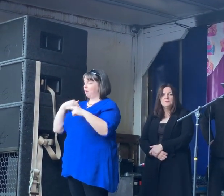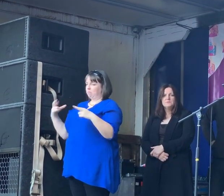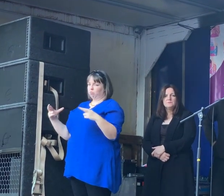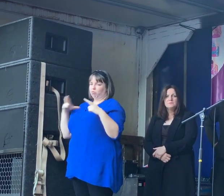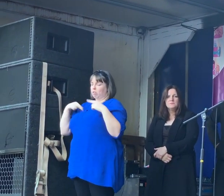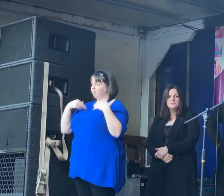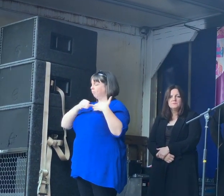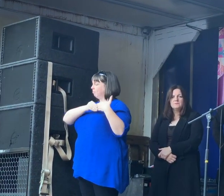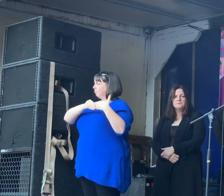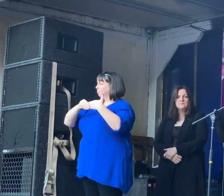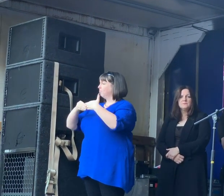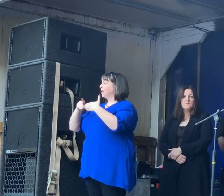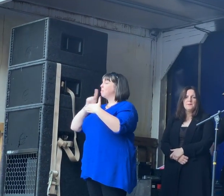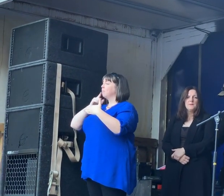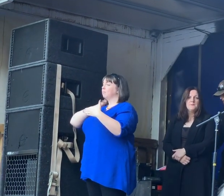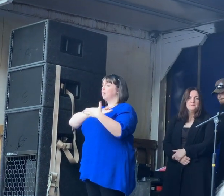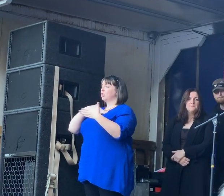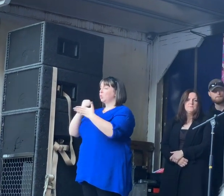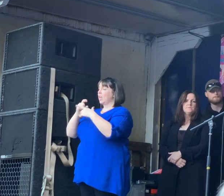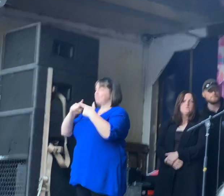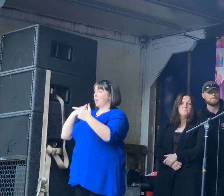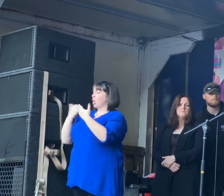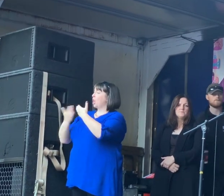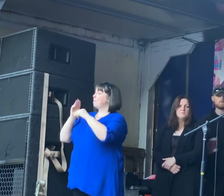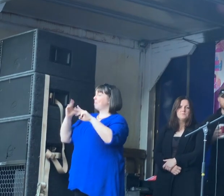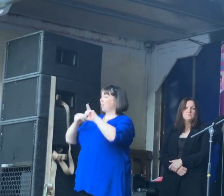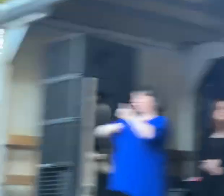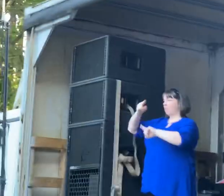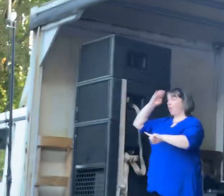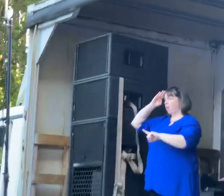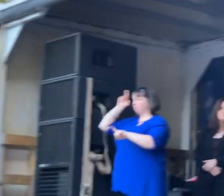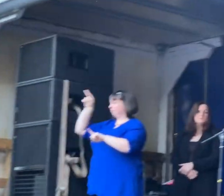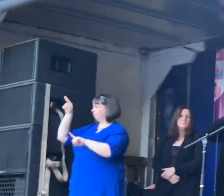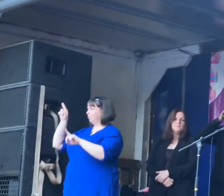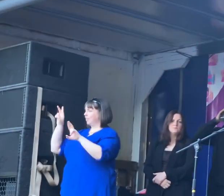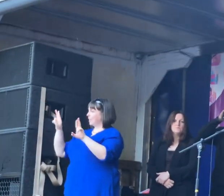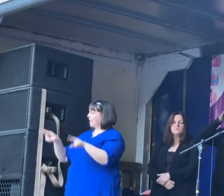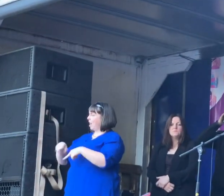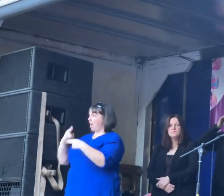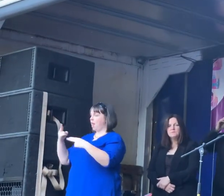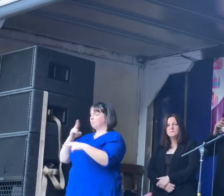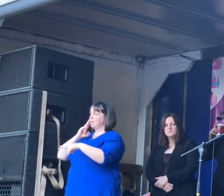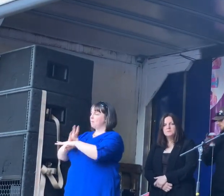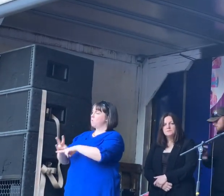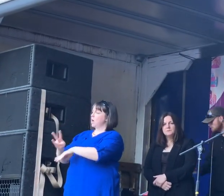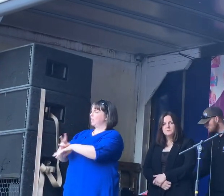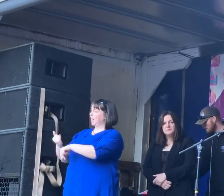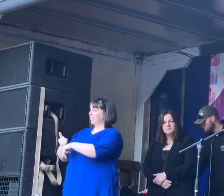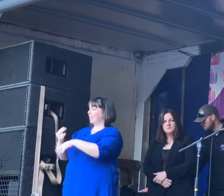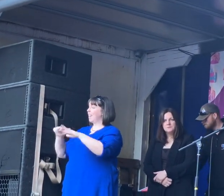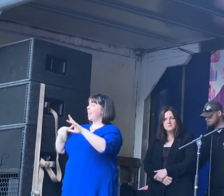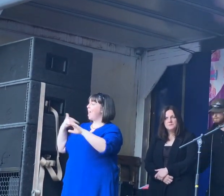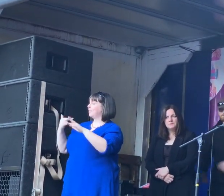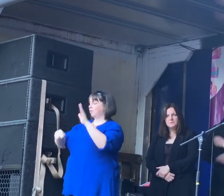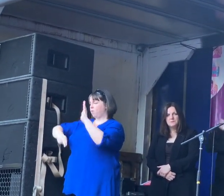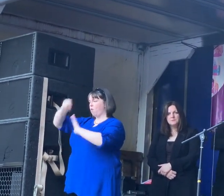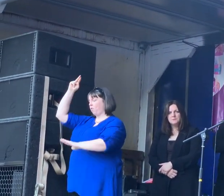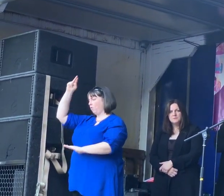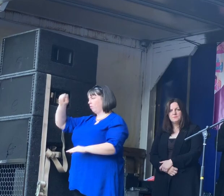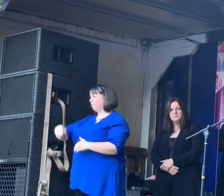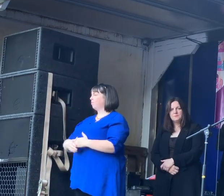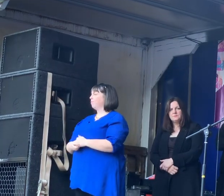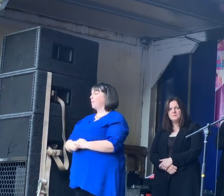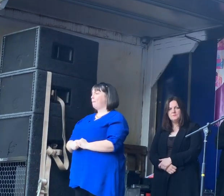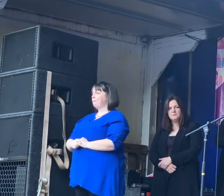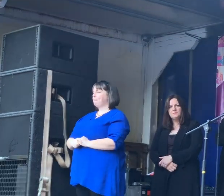proud to lead it. But our students and our young people in Northern Ireland cannot be silenced. The North is next.